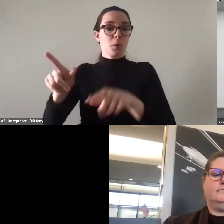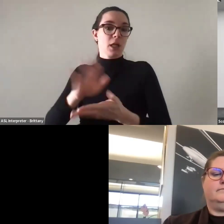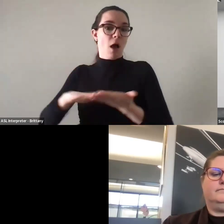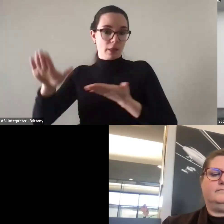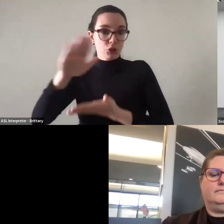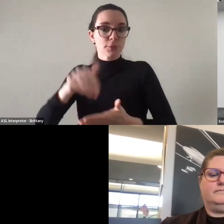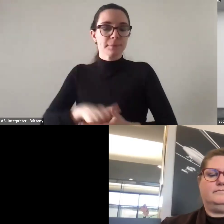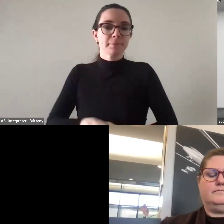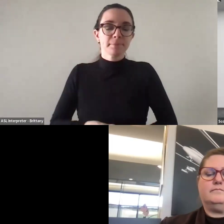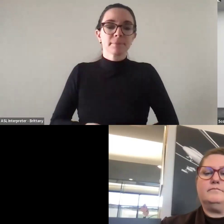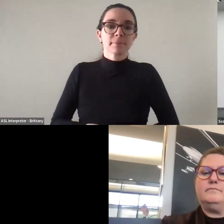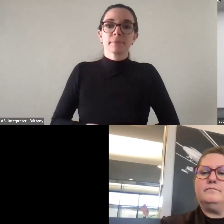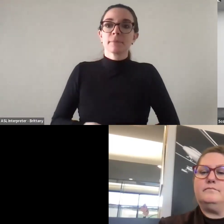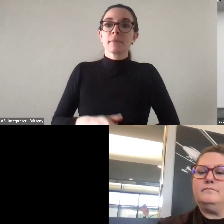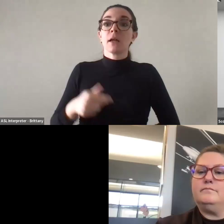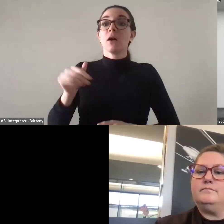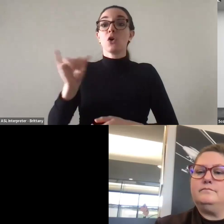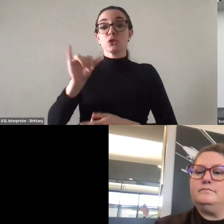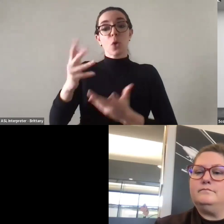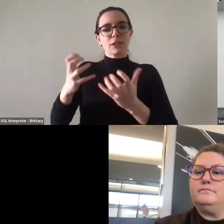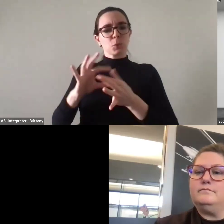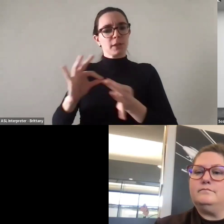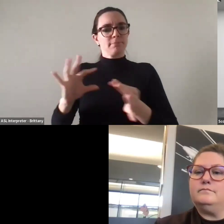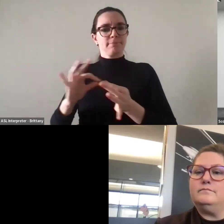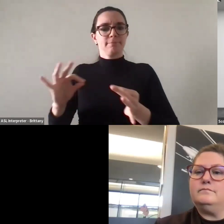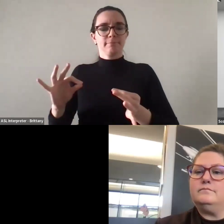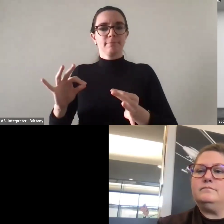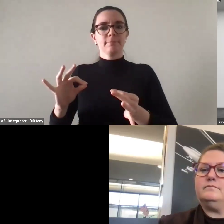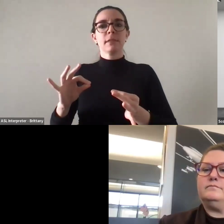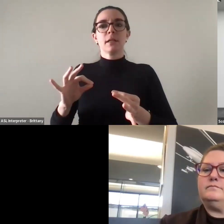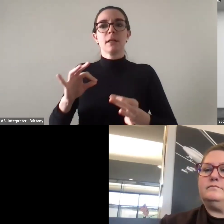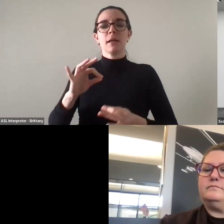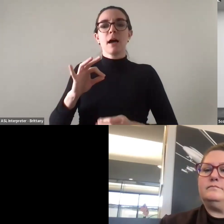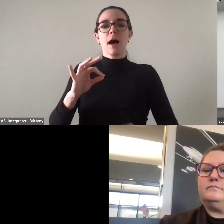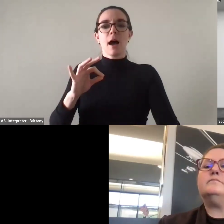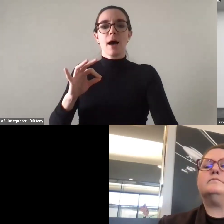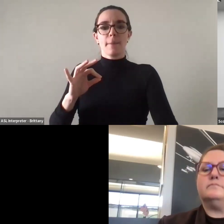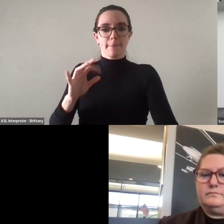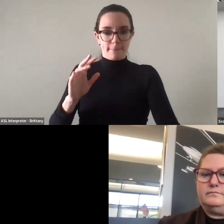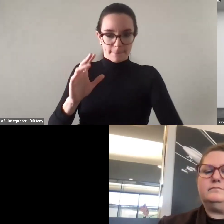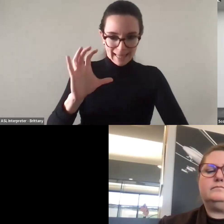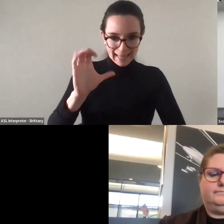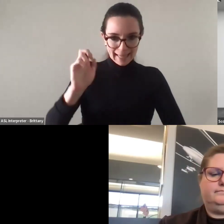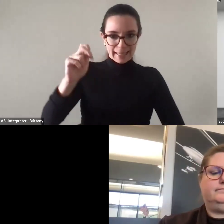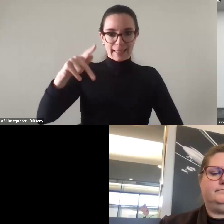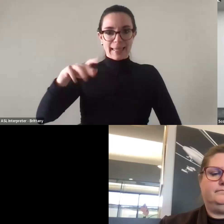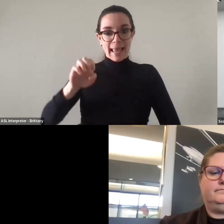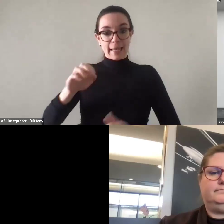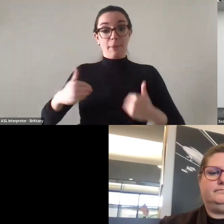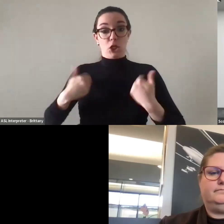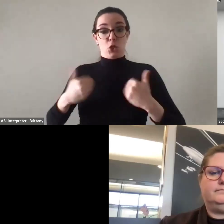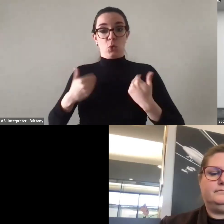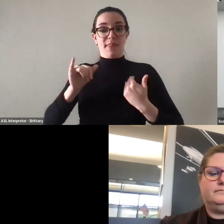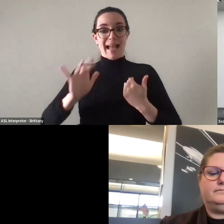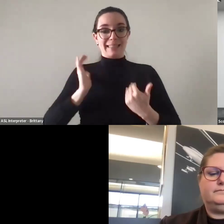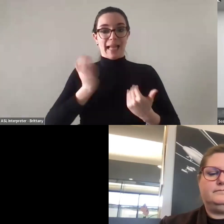Yeah, and I just wanted to note too also that CAPE Youth, which is our Technical Assistance and Policy Development